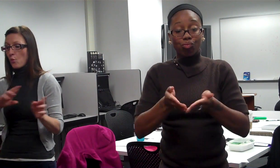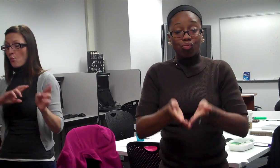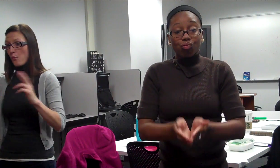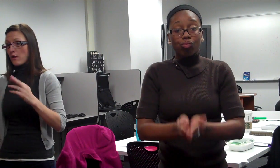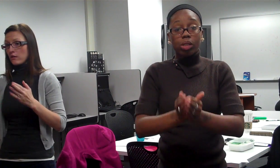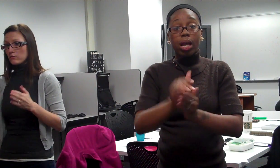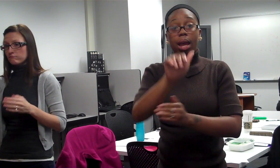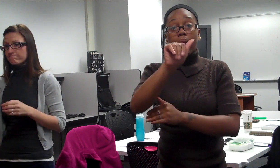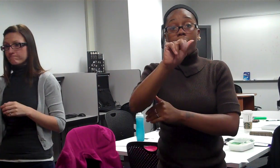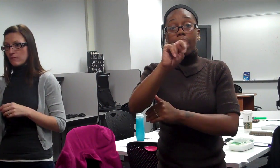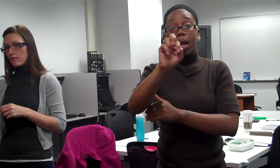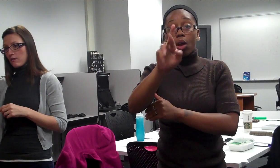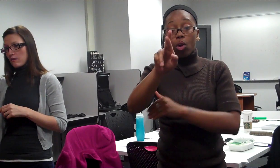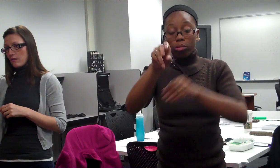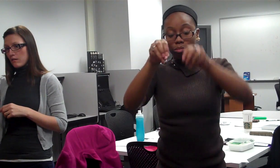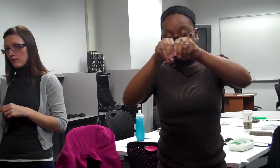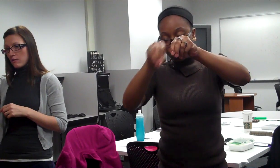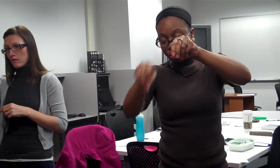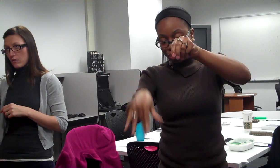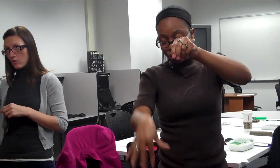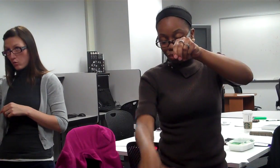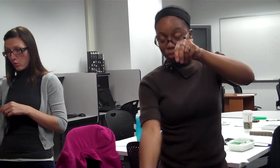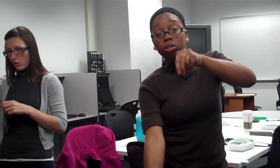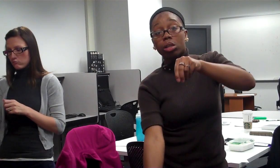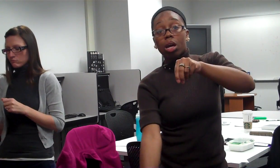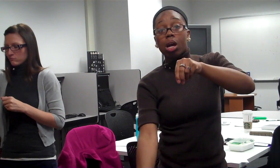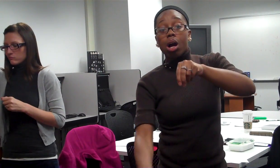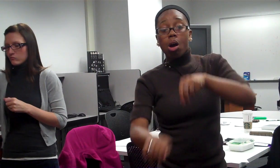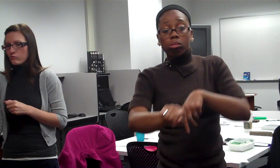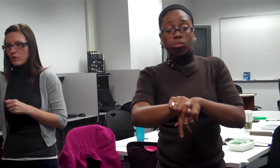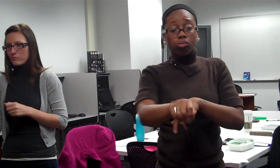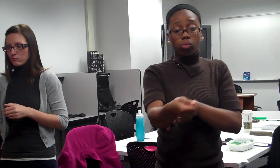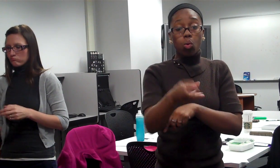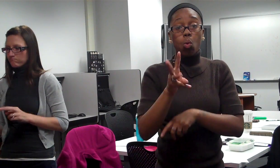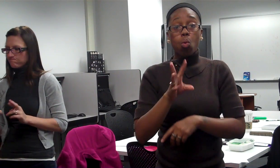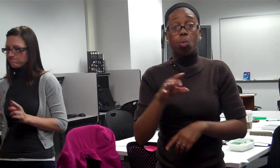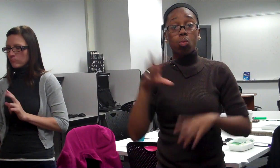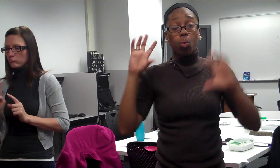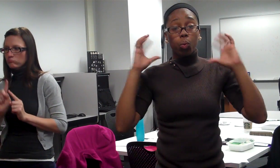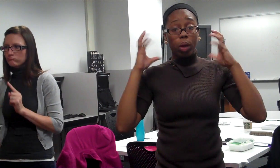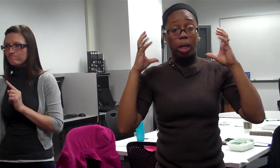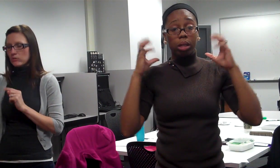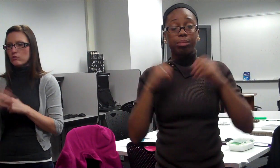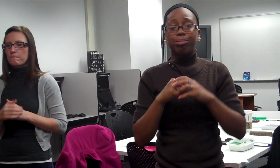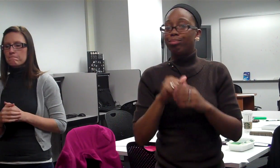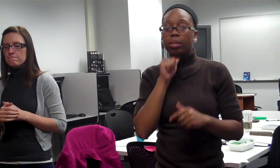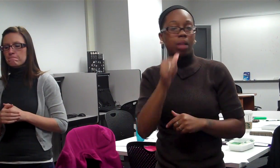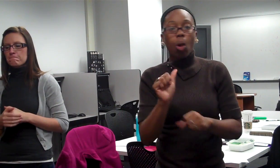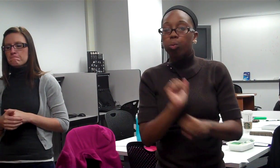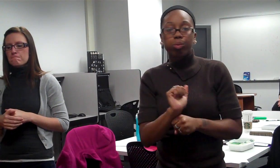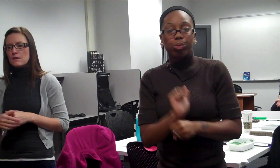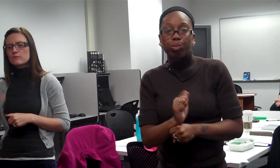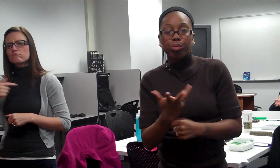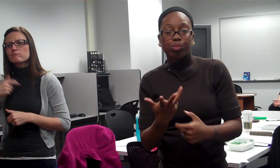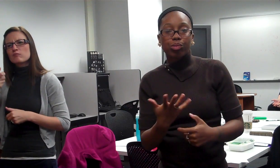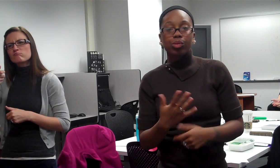try to turn the radio on. It won't turn on. So then me and my boyfriend Vince